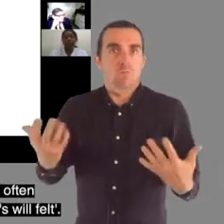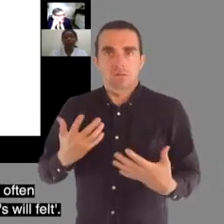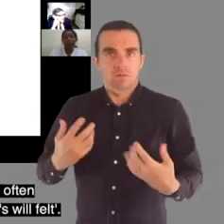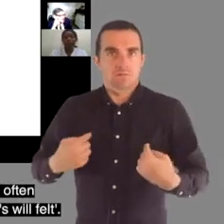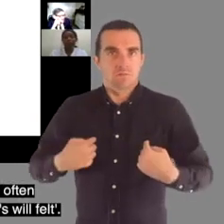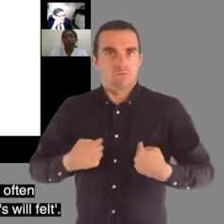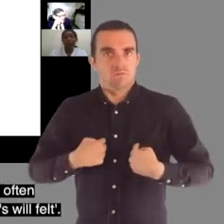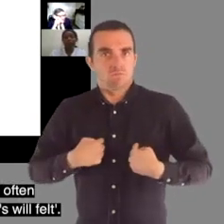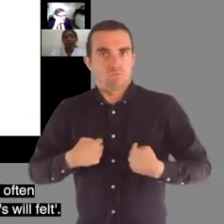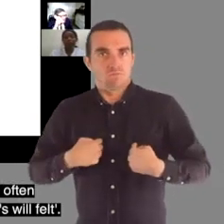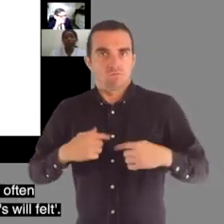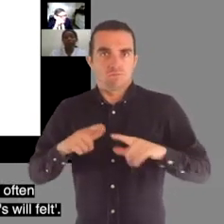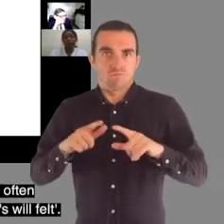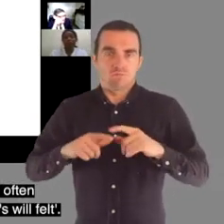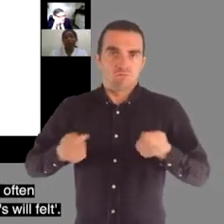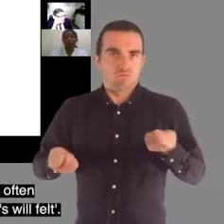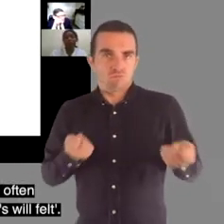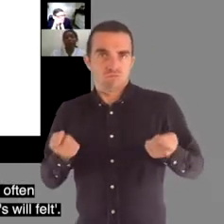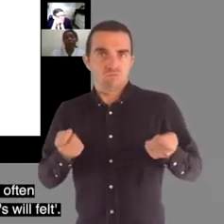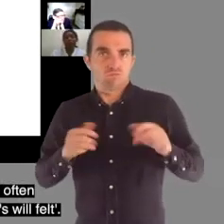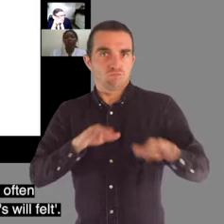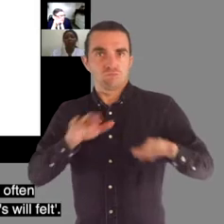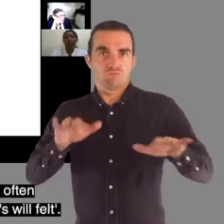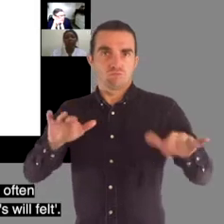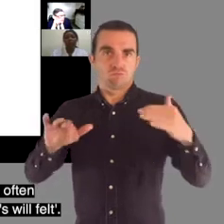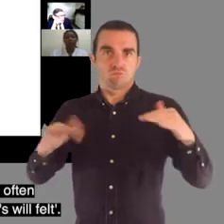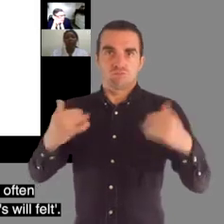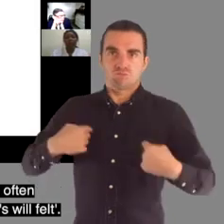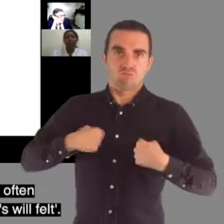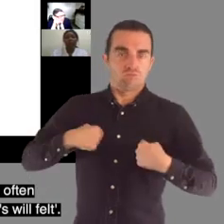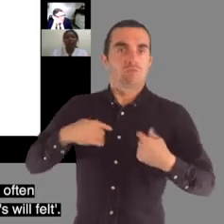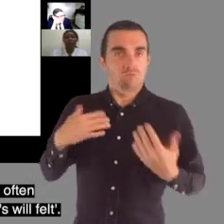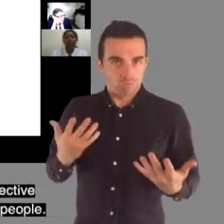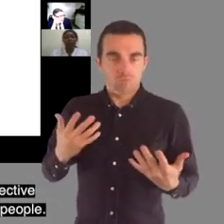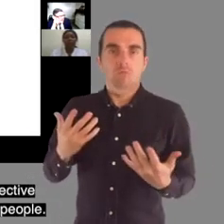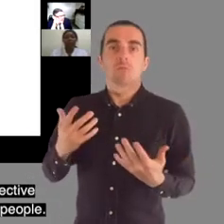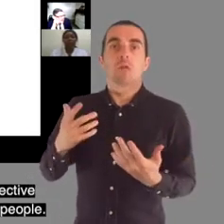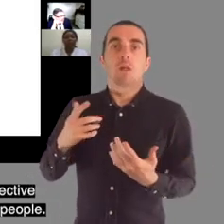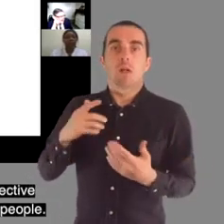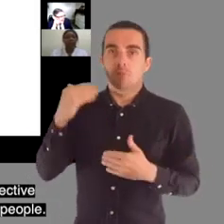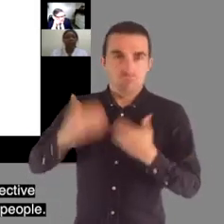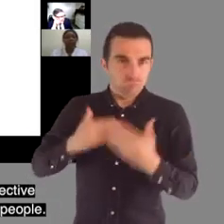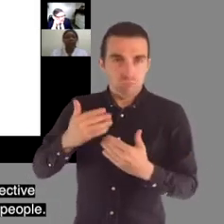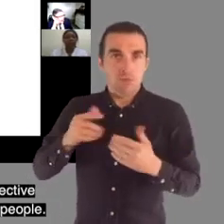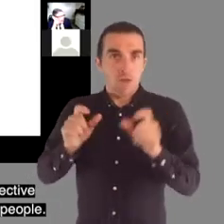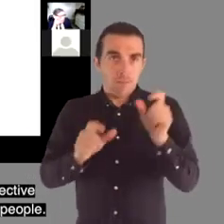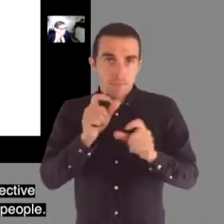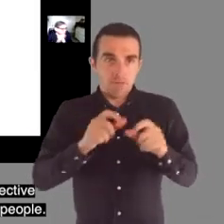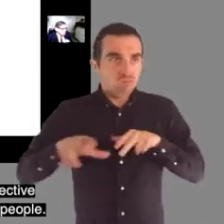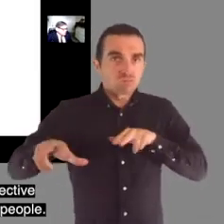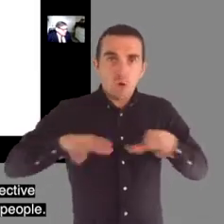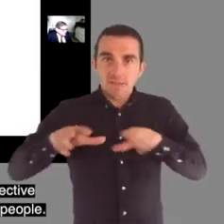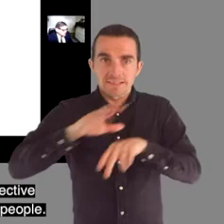definition of power is often defined as the ability to make one's will felt. And here we're talking about the collective will